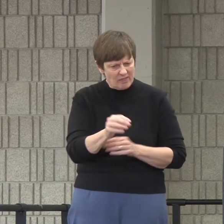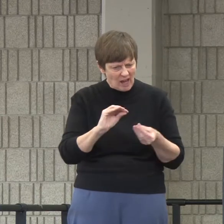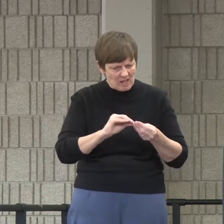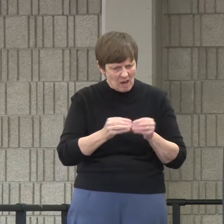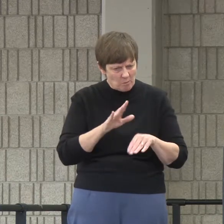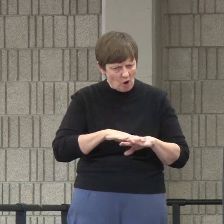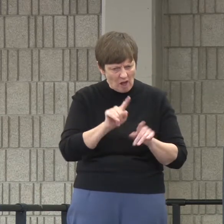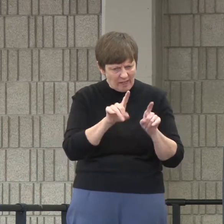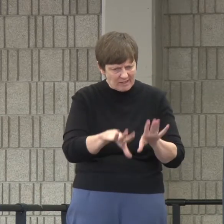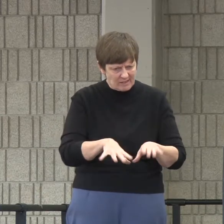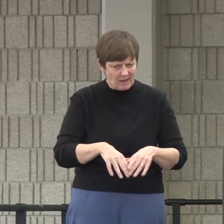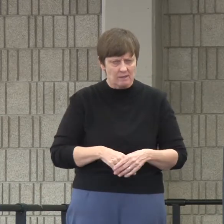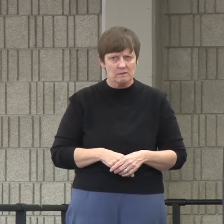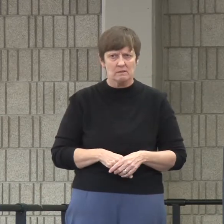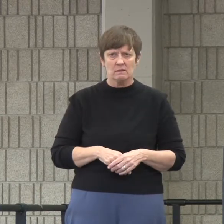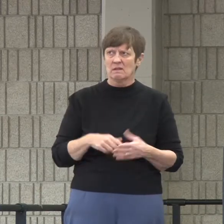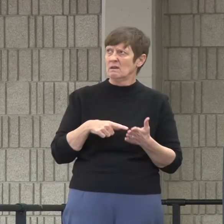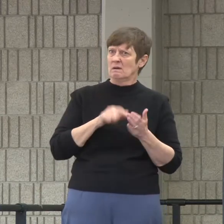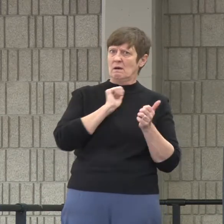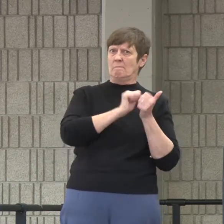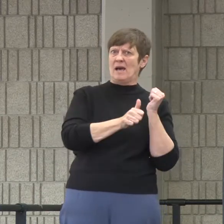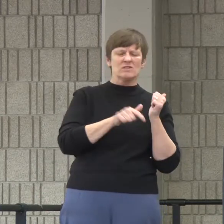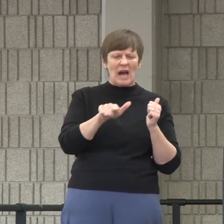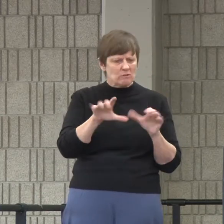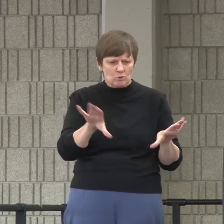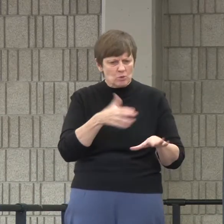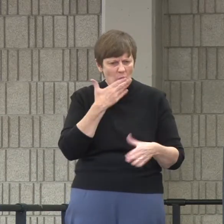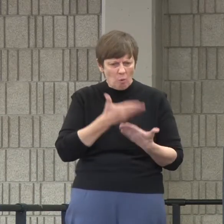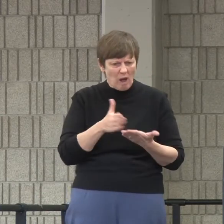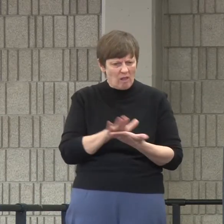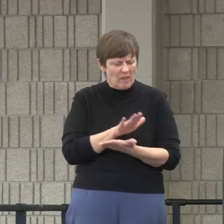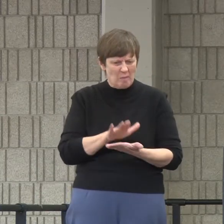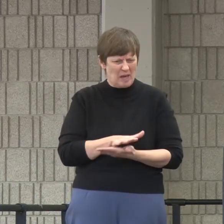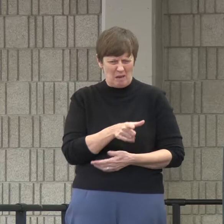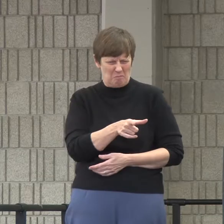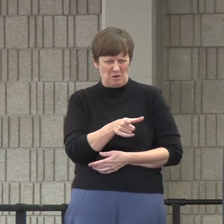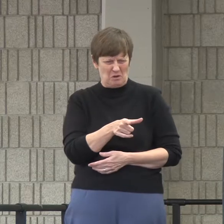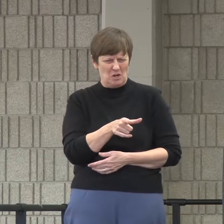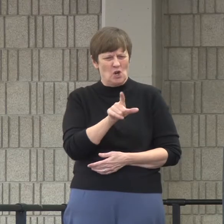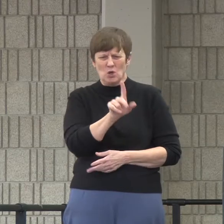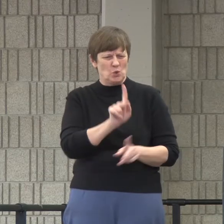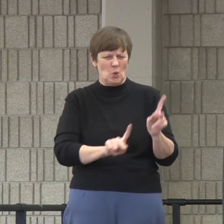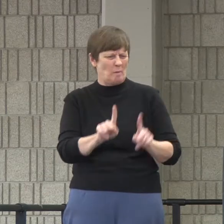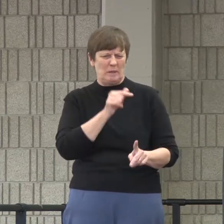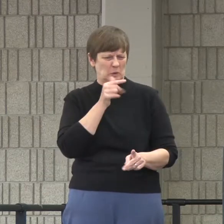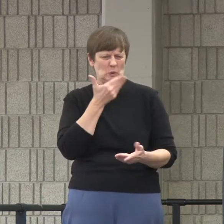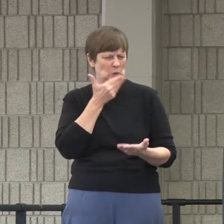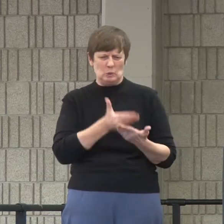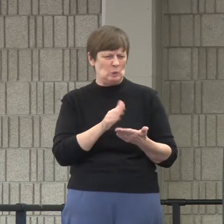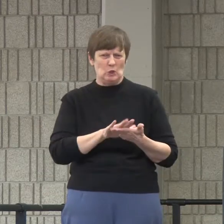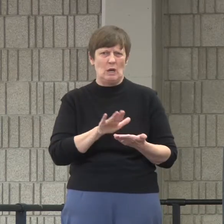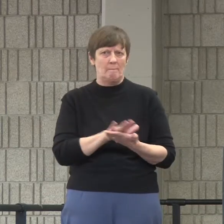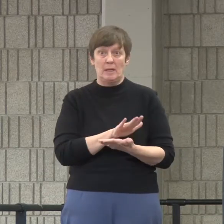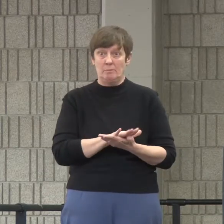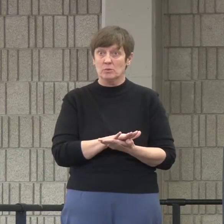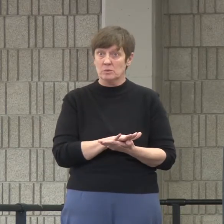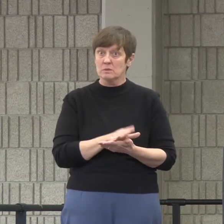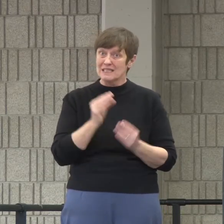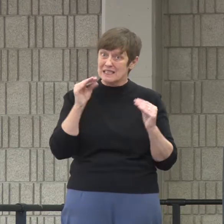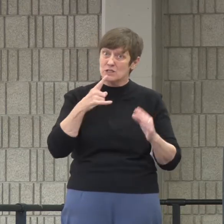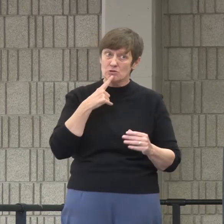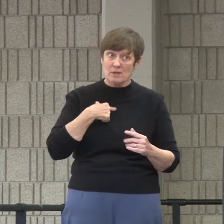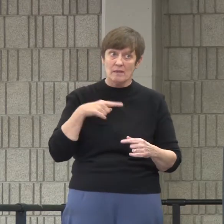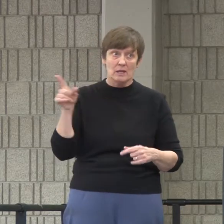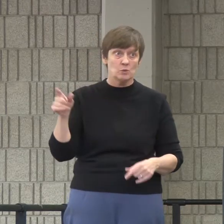that test? Or how did you do so well on that paper? Your people don't do so well on papers.